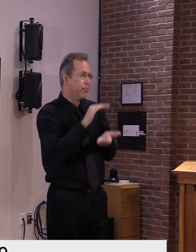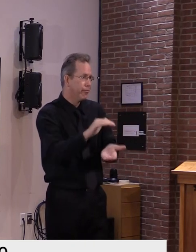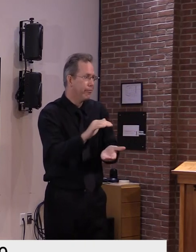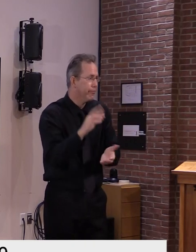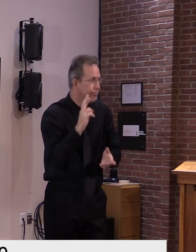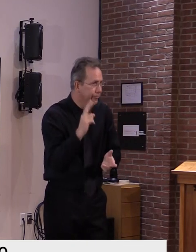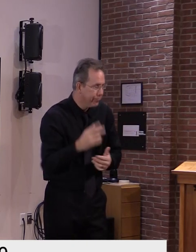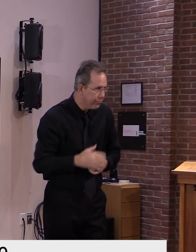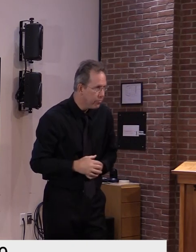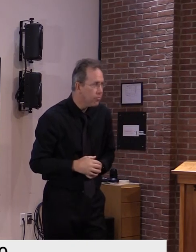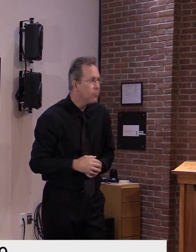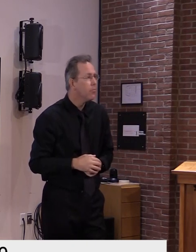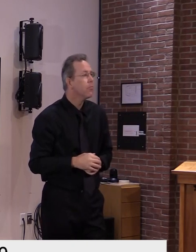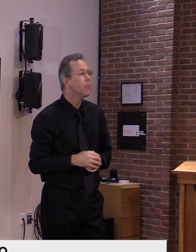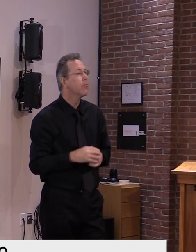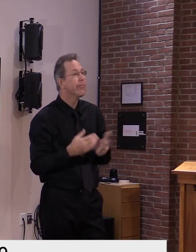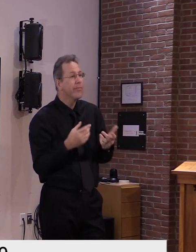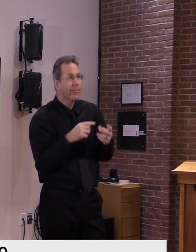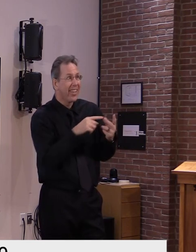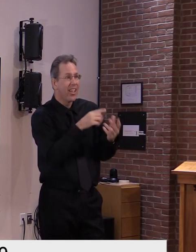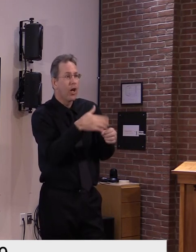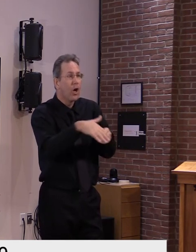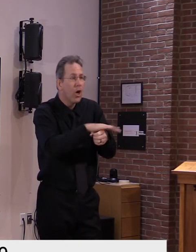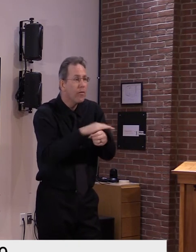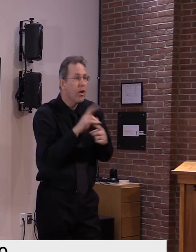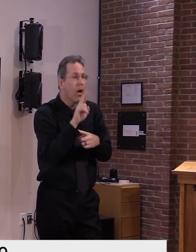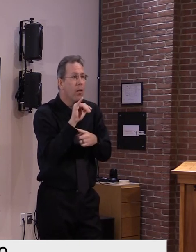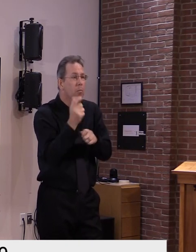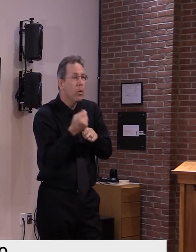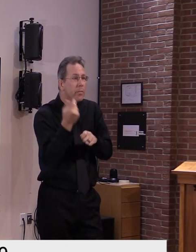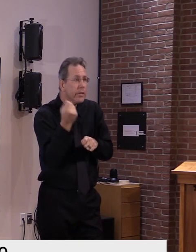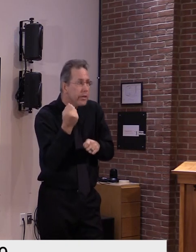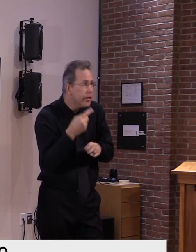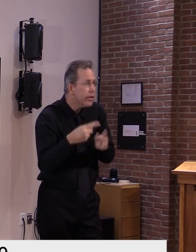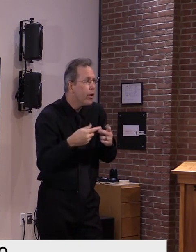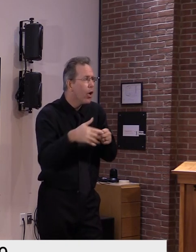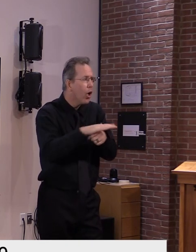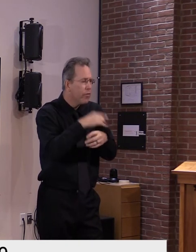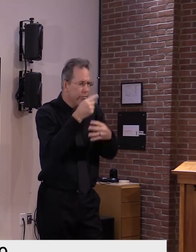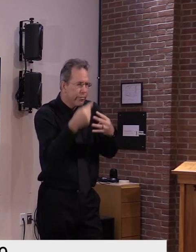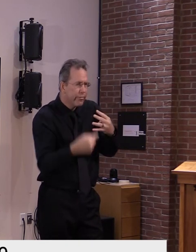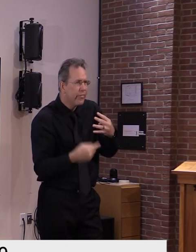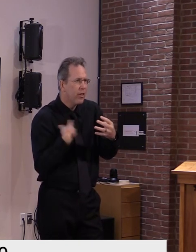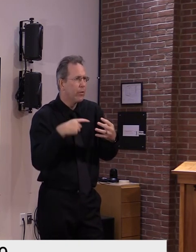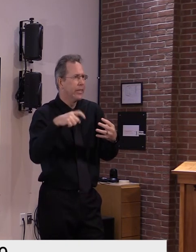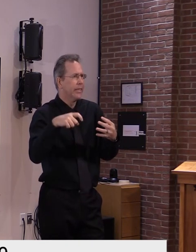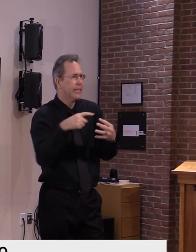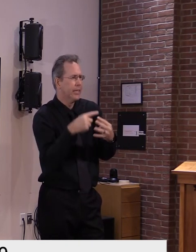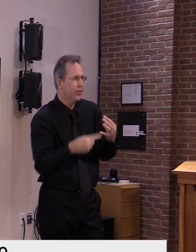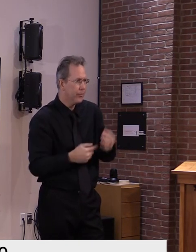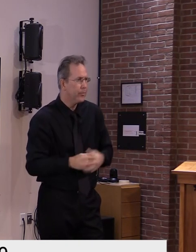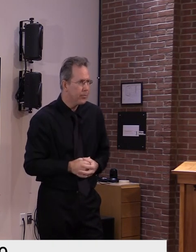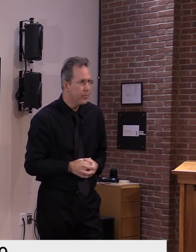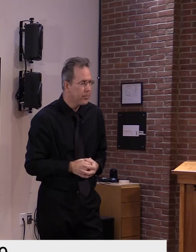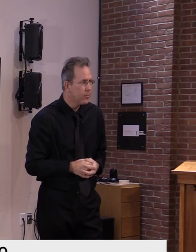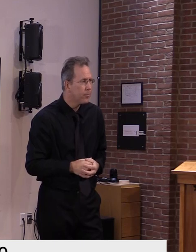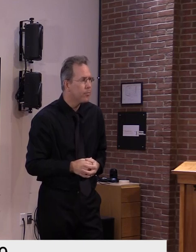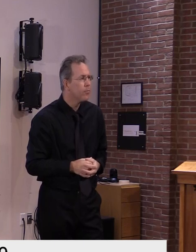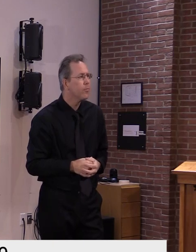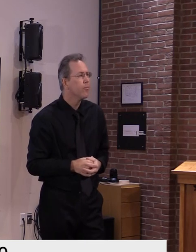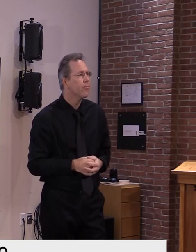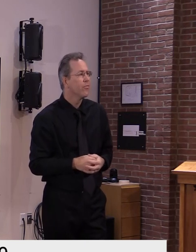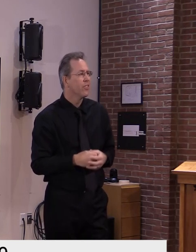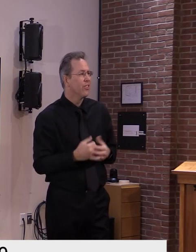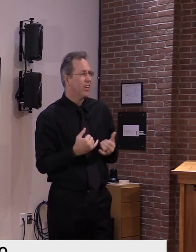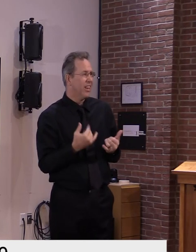time, as well as the businesses that are so that are in dire straits. Some of them are right on the edge. We've known that all